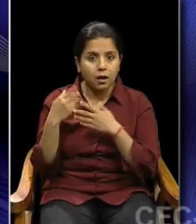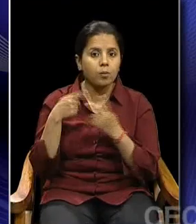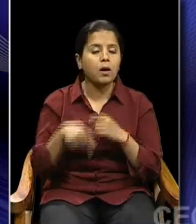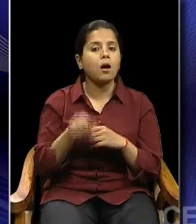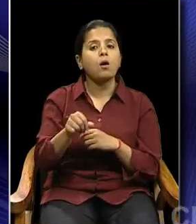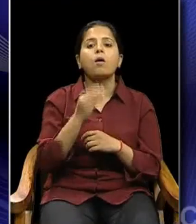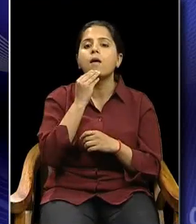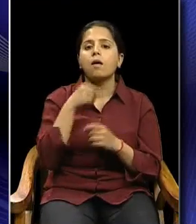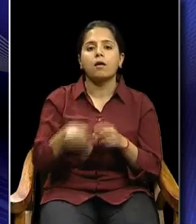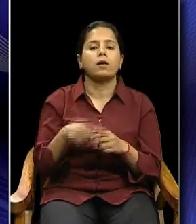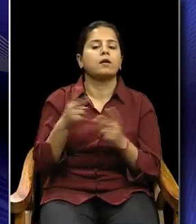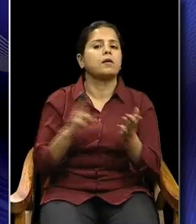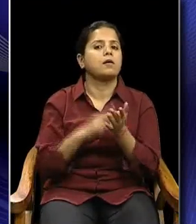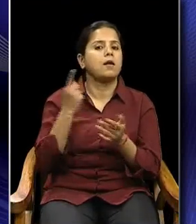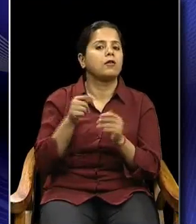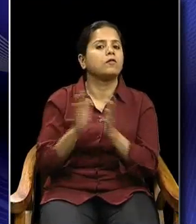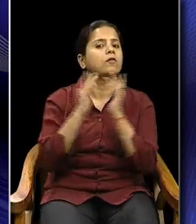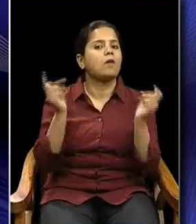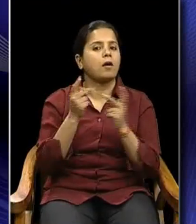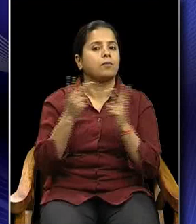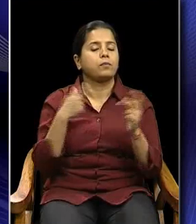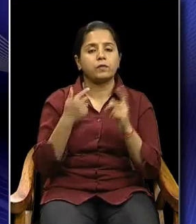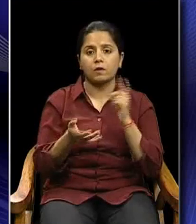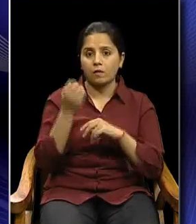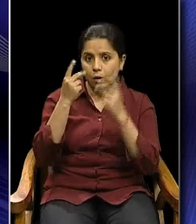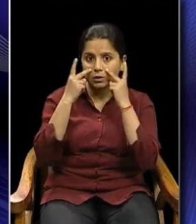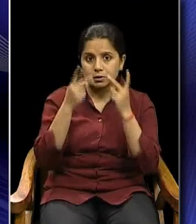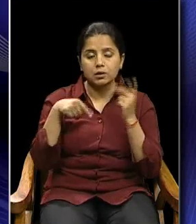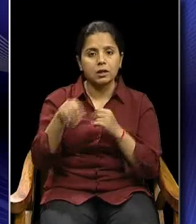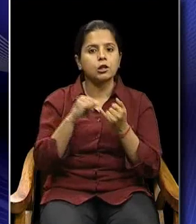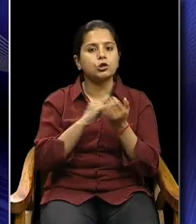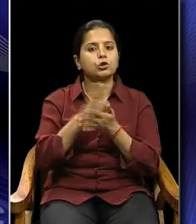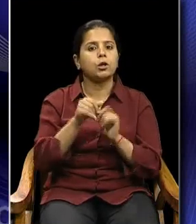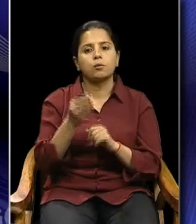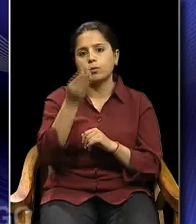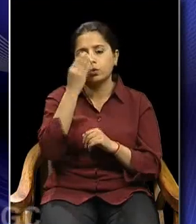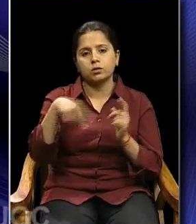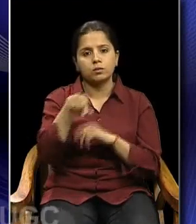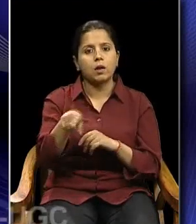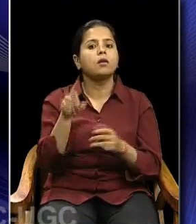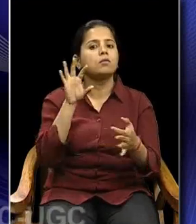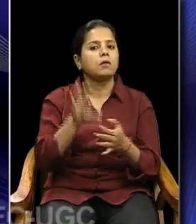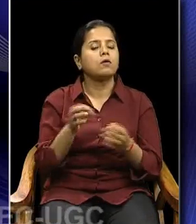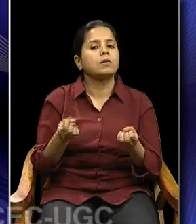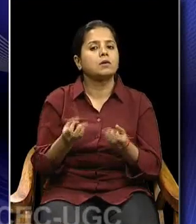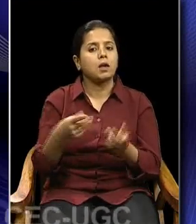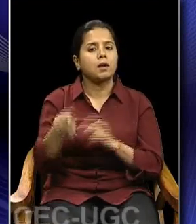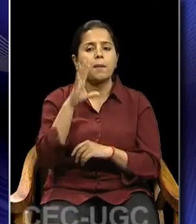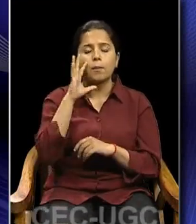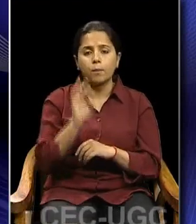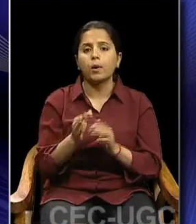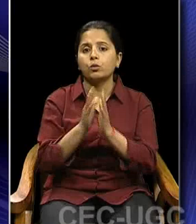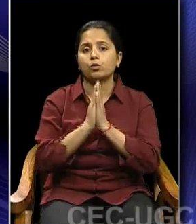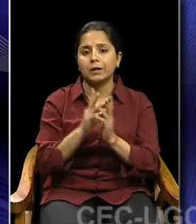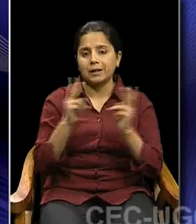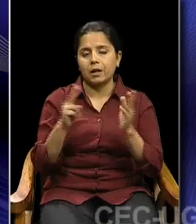Iranian national festival, and we find that how the Shia Muslims of Iran, they came to associate important religious events with